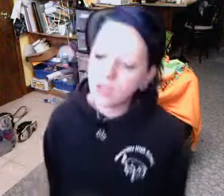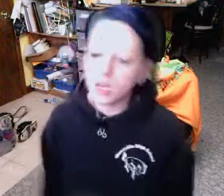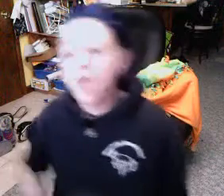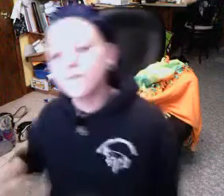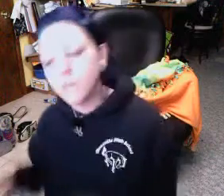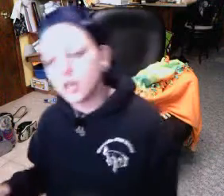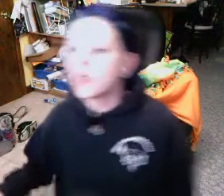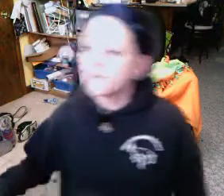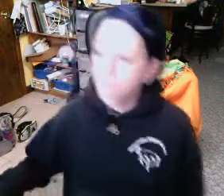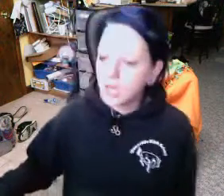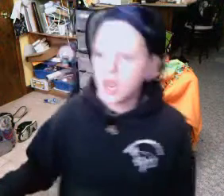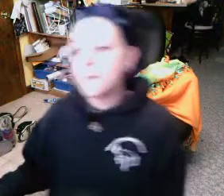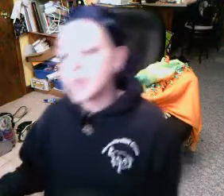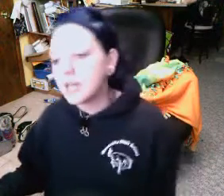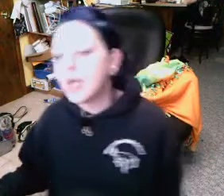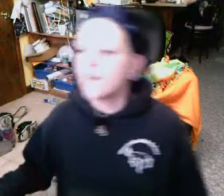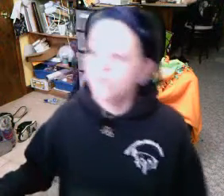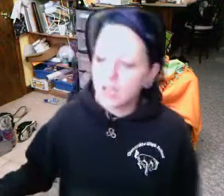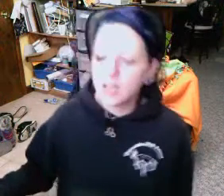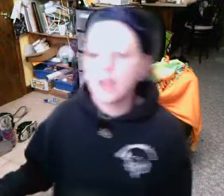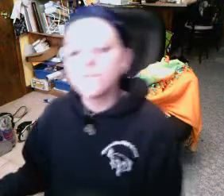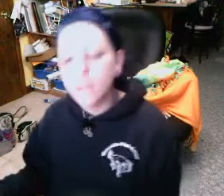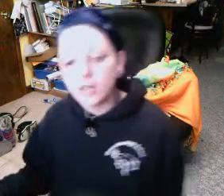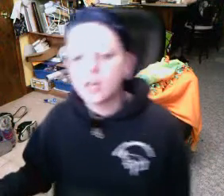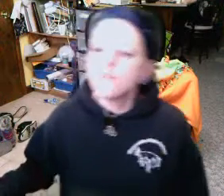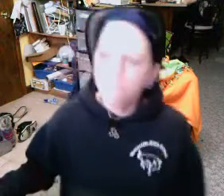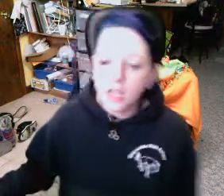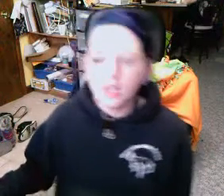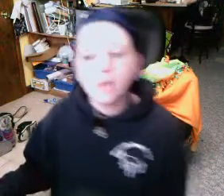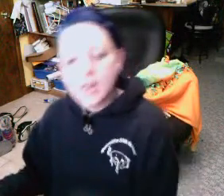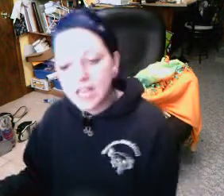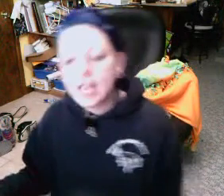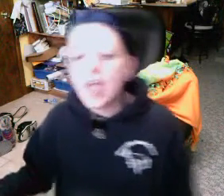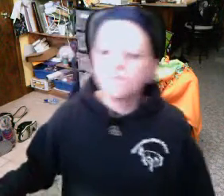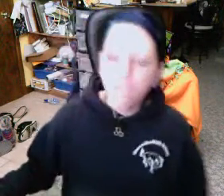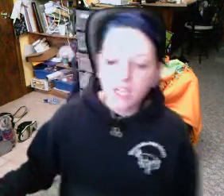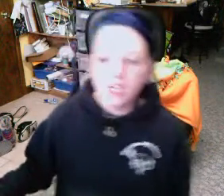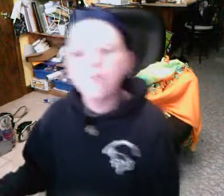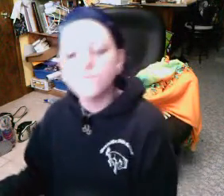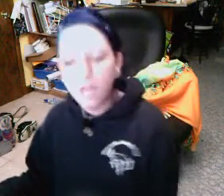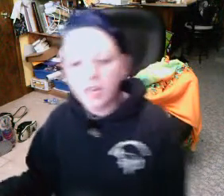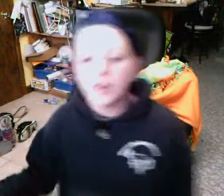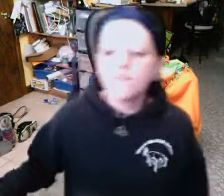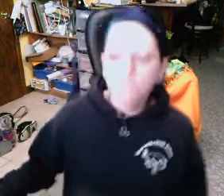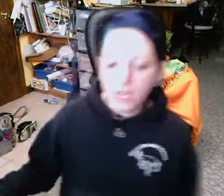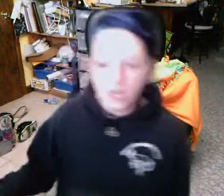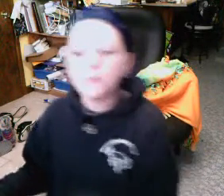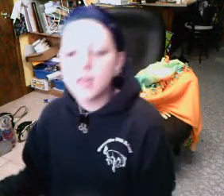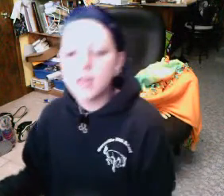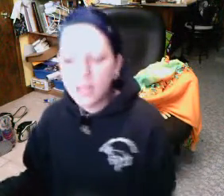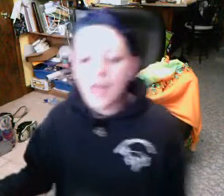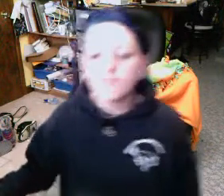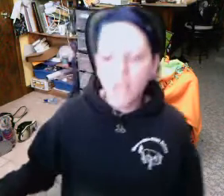faded, faded, faded, my nigga, I faded, faded, faded, my nigga, I'm faded. Faded, faded, my nigga, I'm